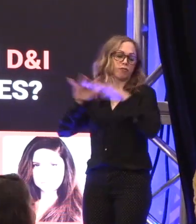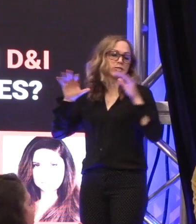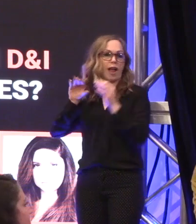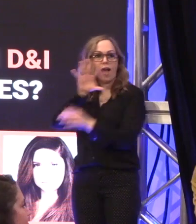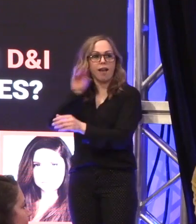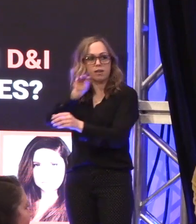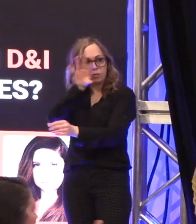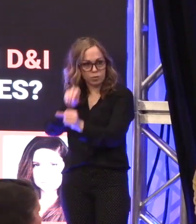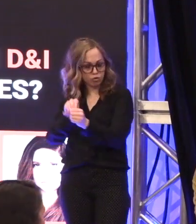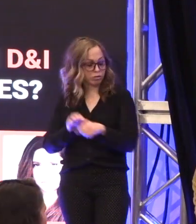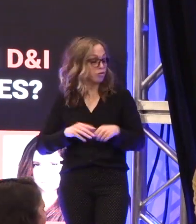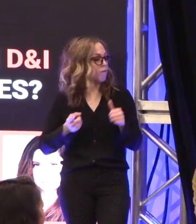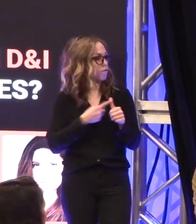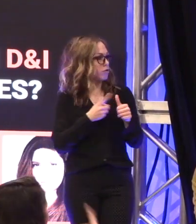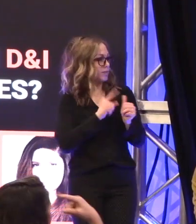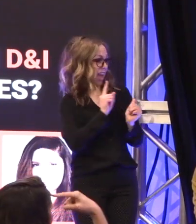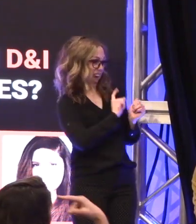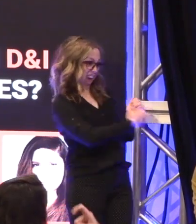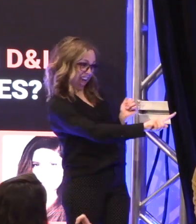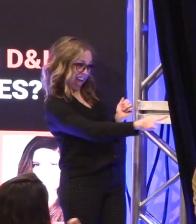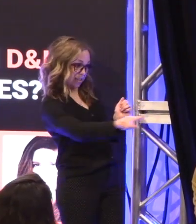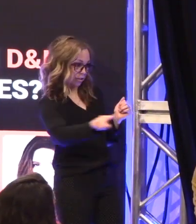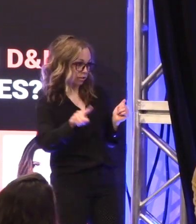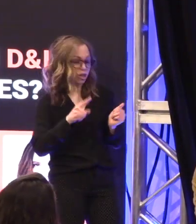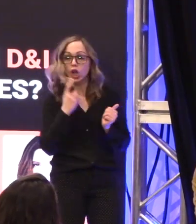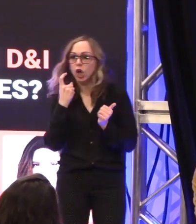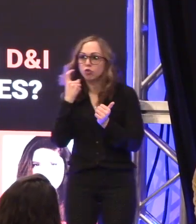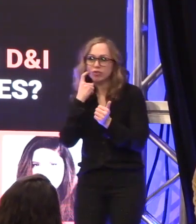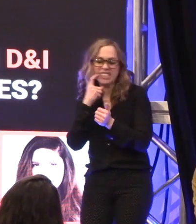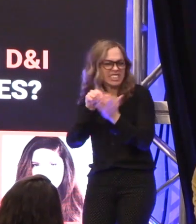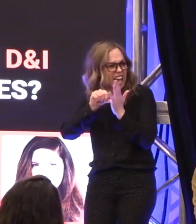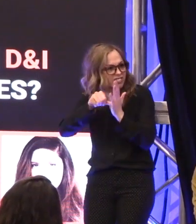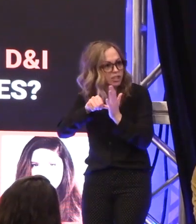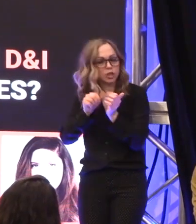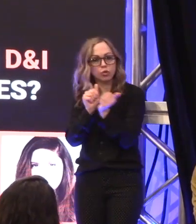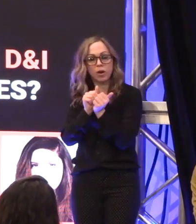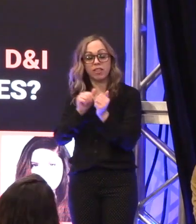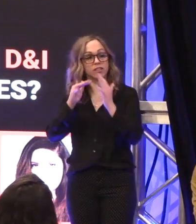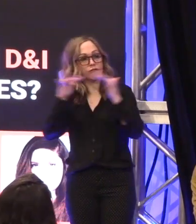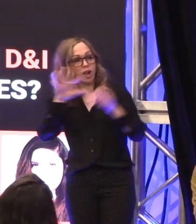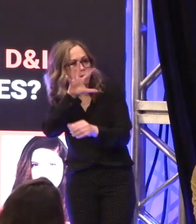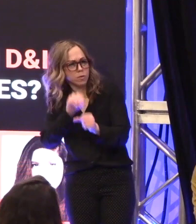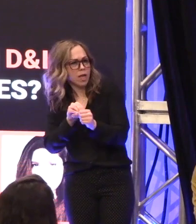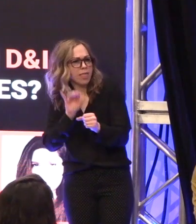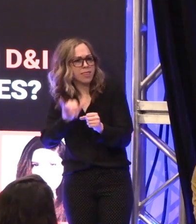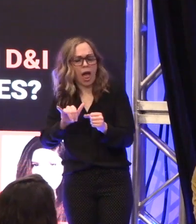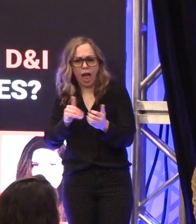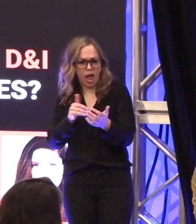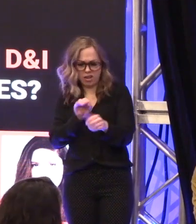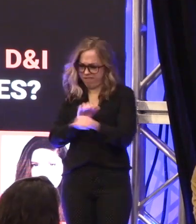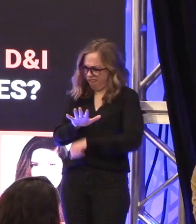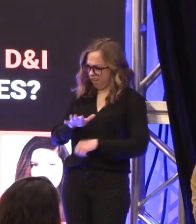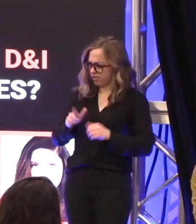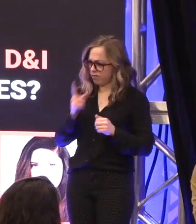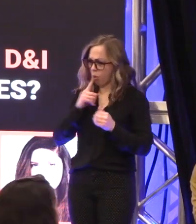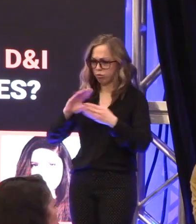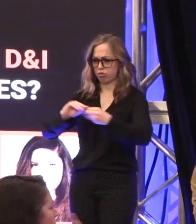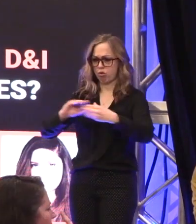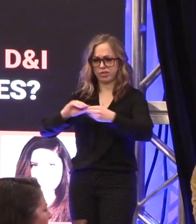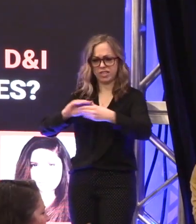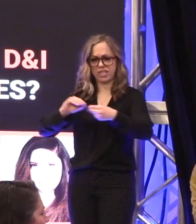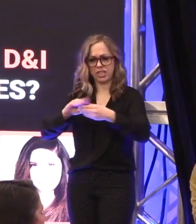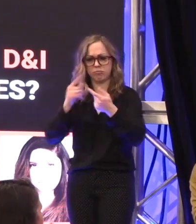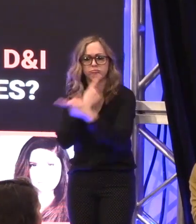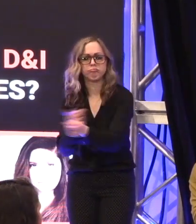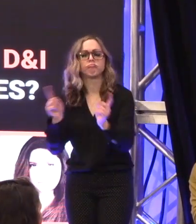each of you how you think recent industry emphasis on D&I has influenced the way we tell stories. And could each of you talk